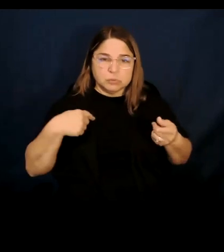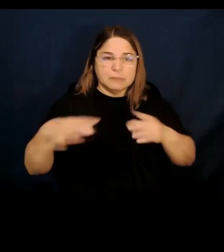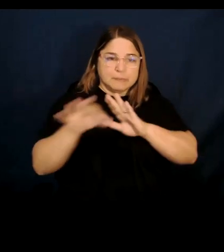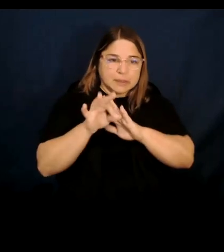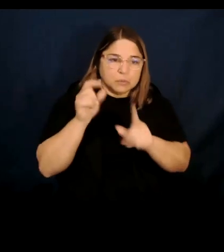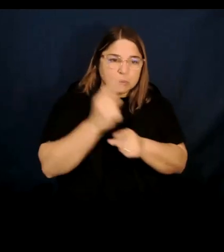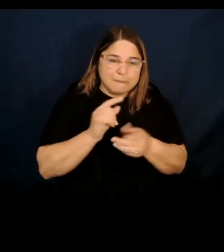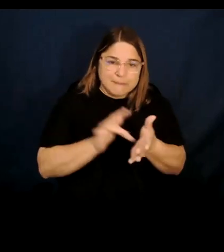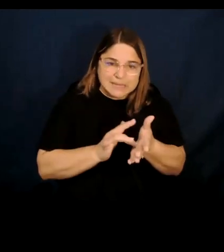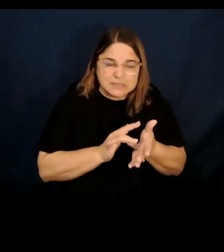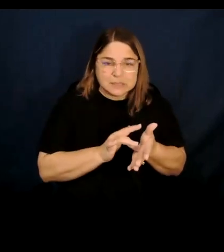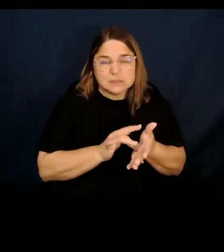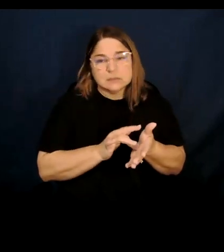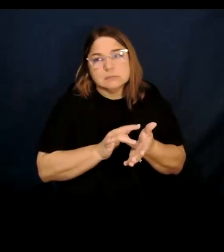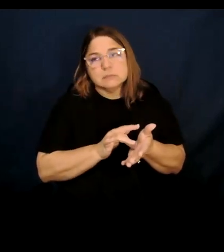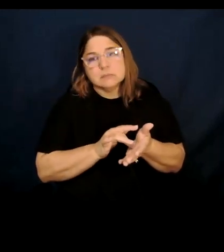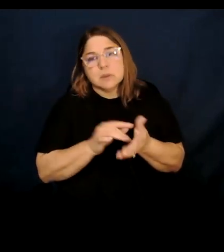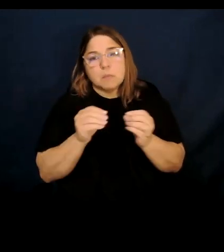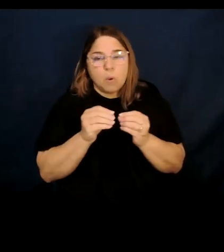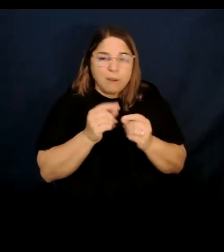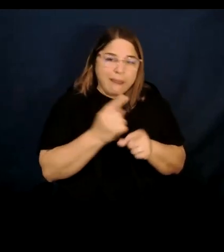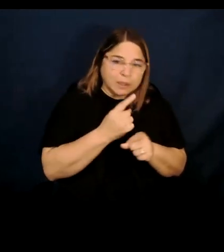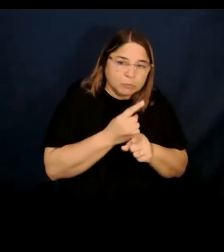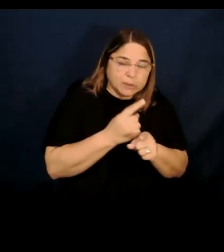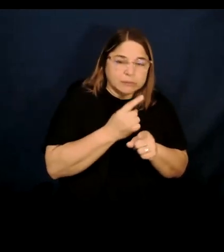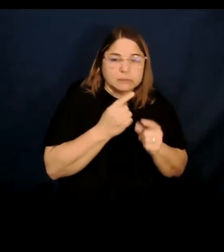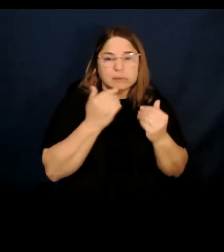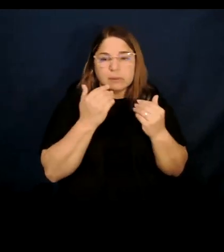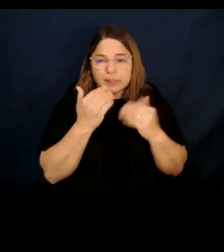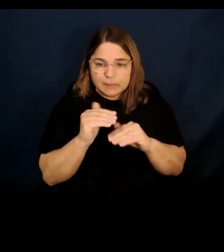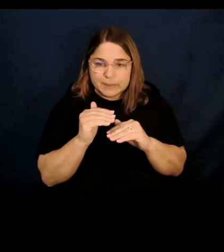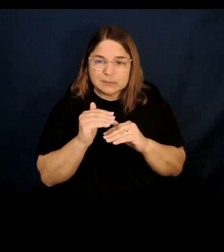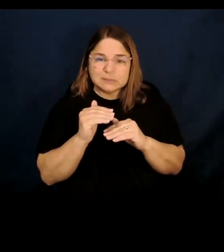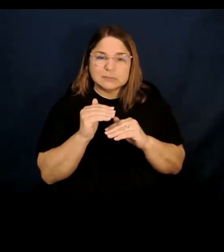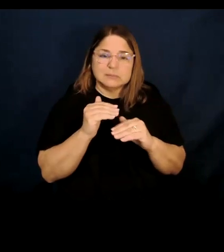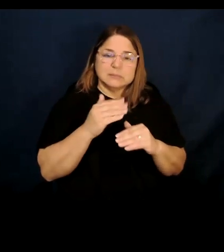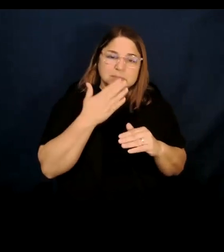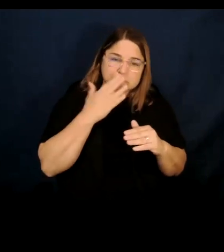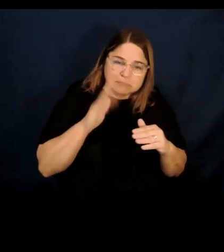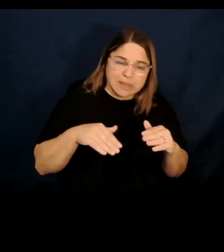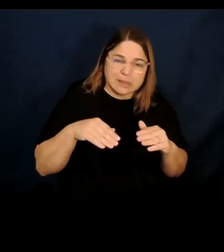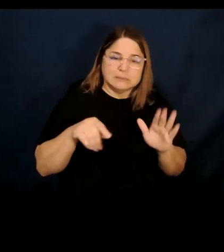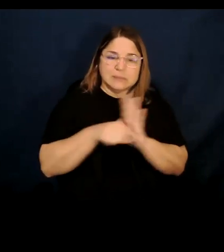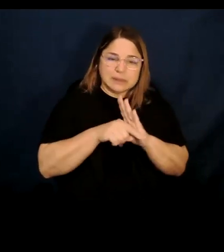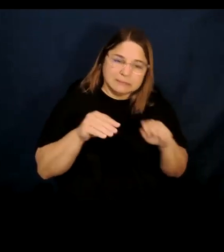medications can be more accurate and limit the unnecessary side effects and potential adverse effects is a breakthrough.